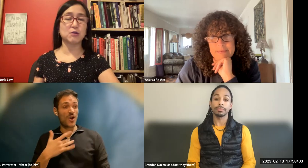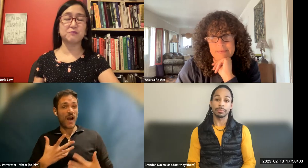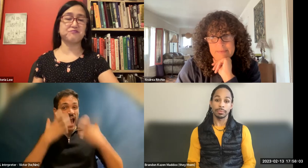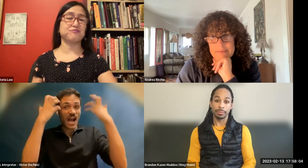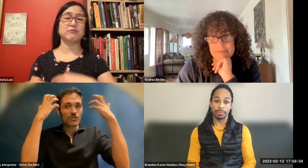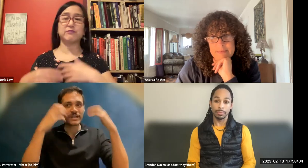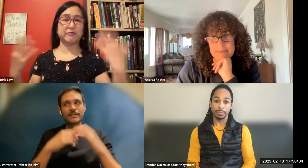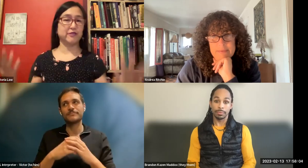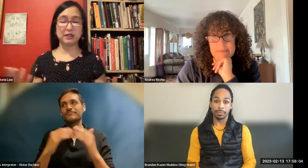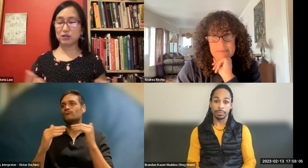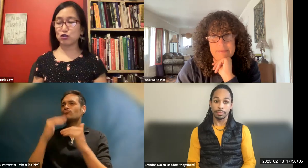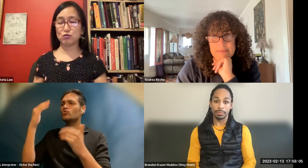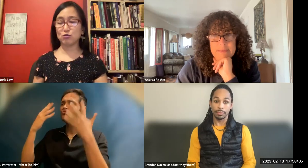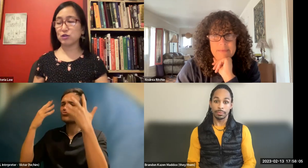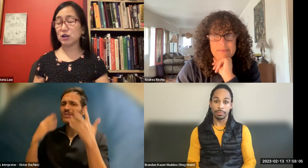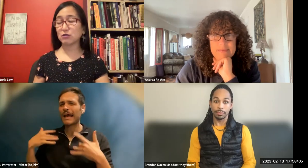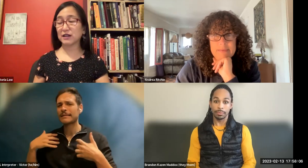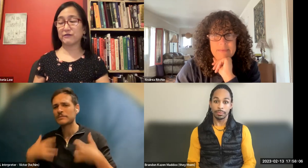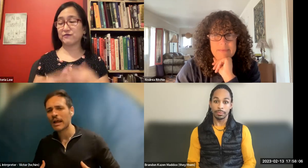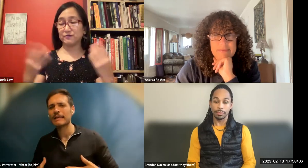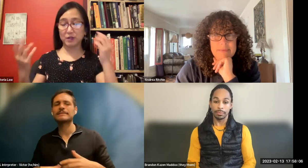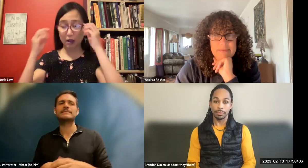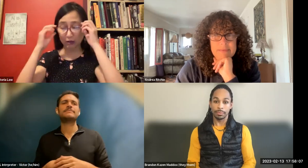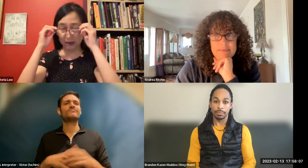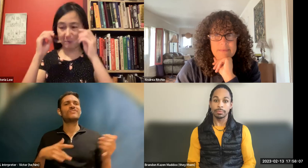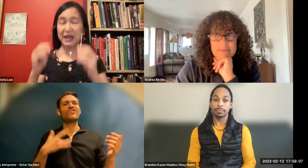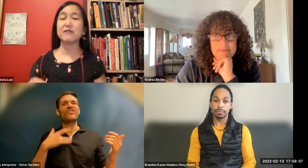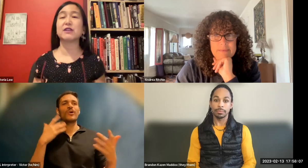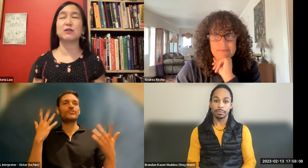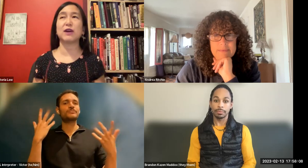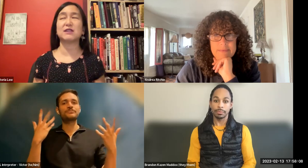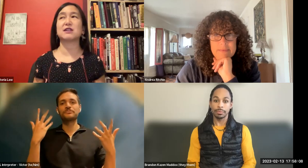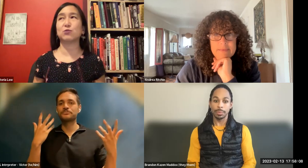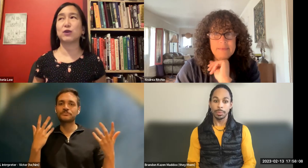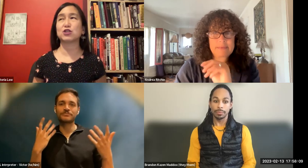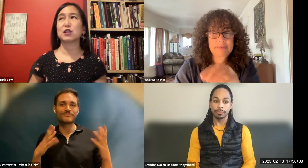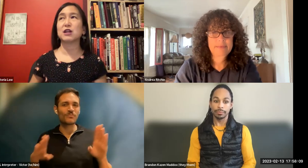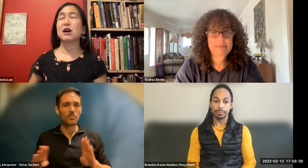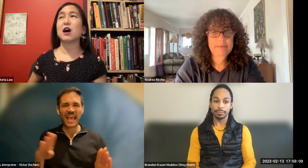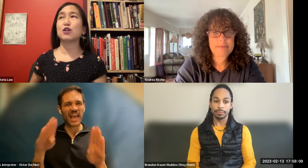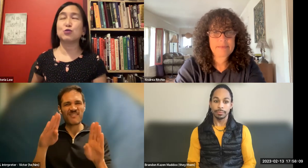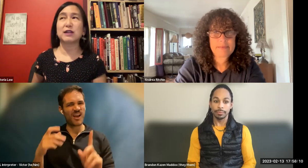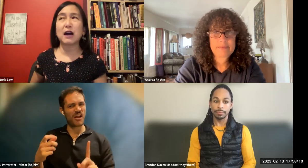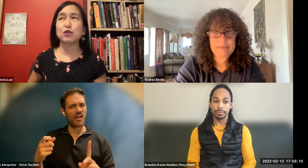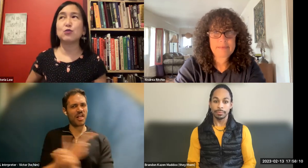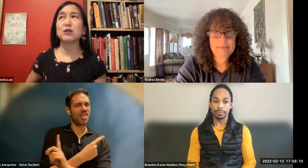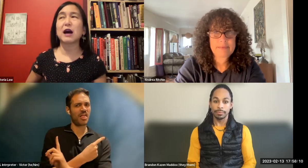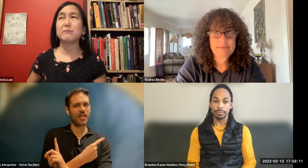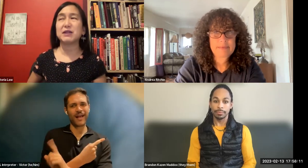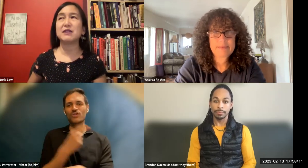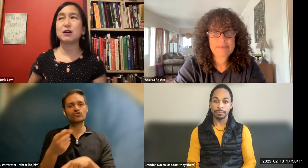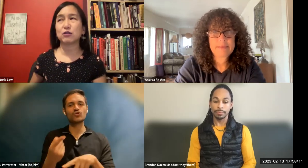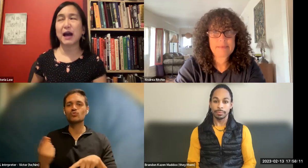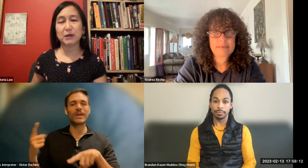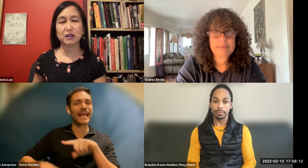are, feeling too, like behaving in ways in which you would